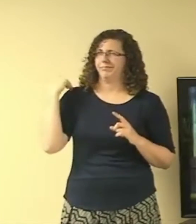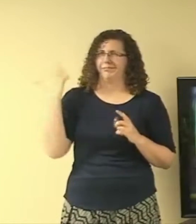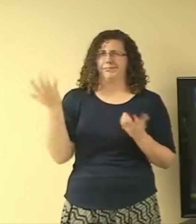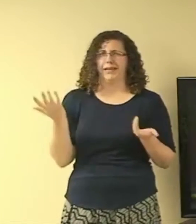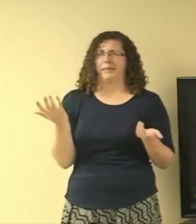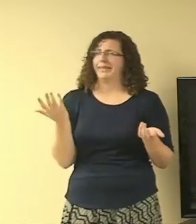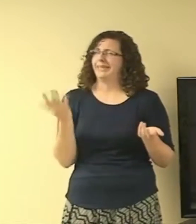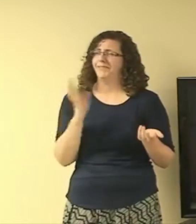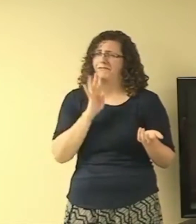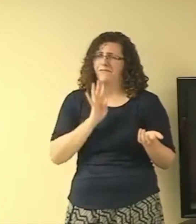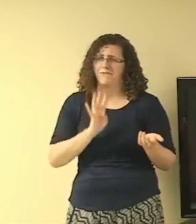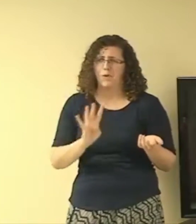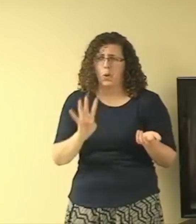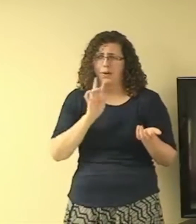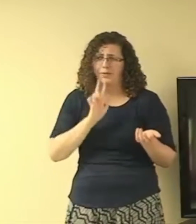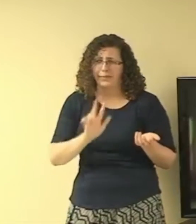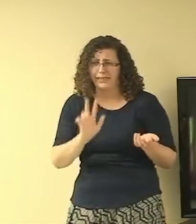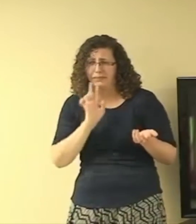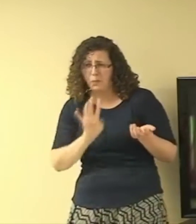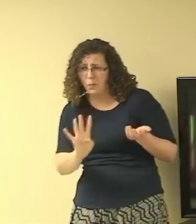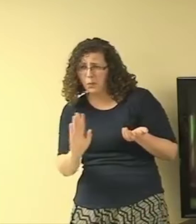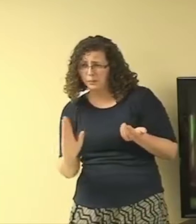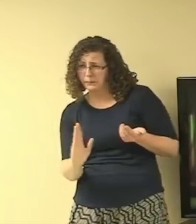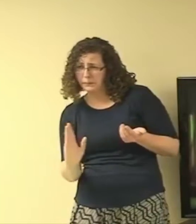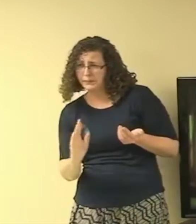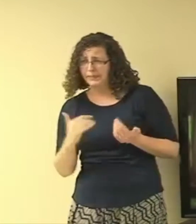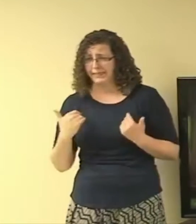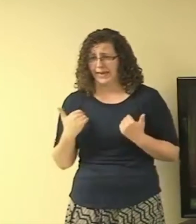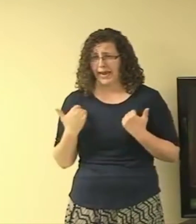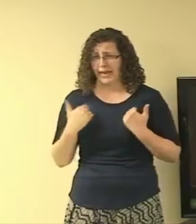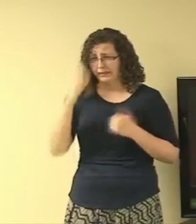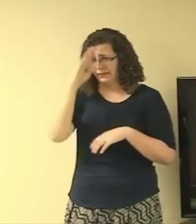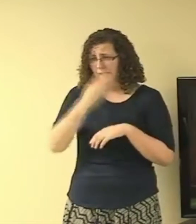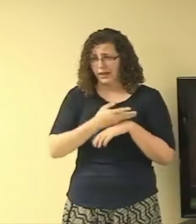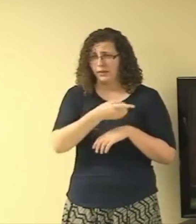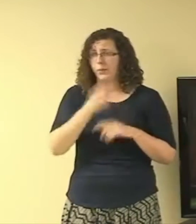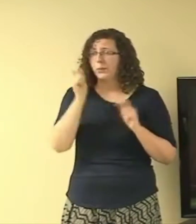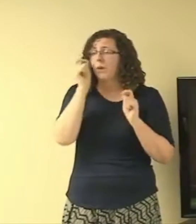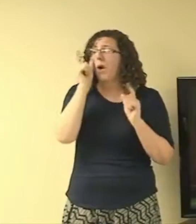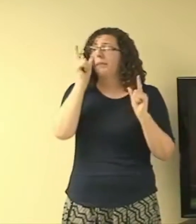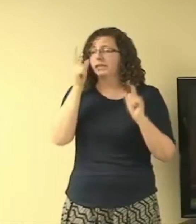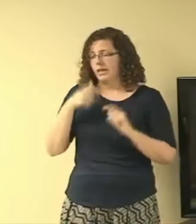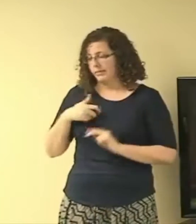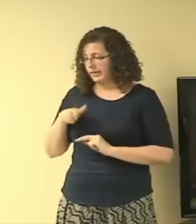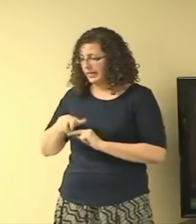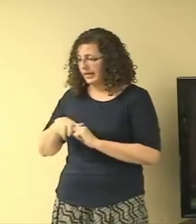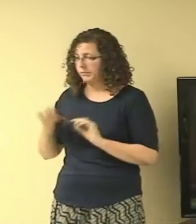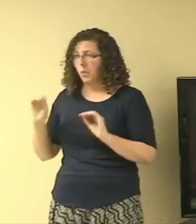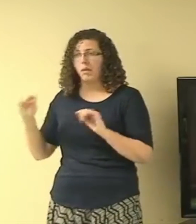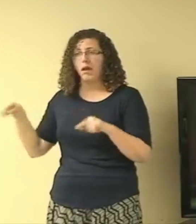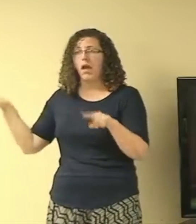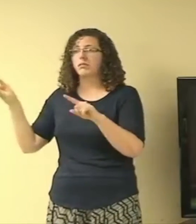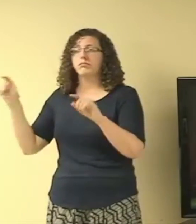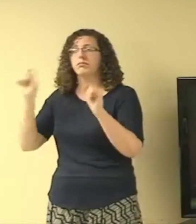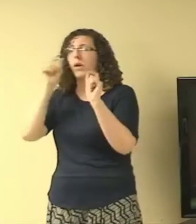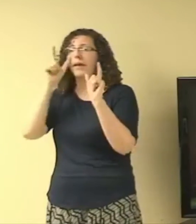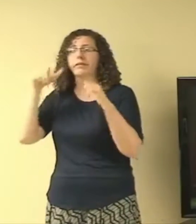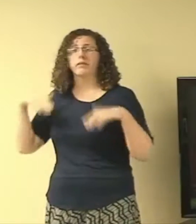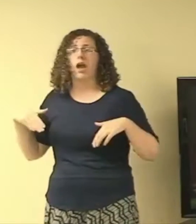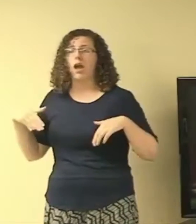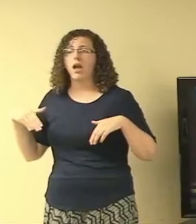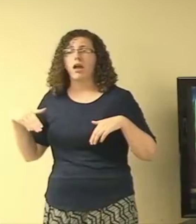about 4 years old, 3 years old, 4 years old, and he wakes up. I'm sitting in my study. Nobody else is up.